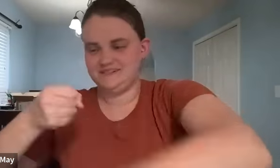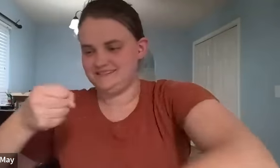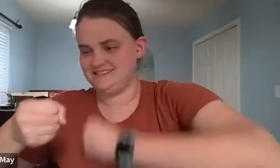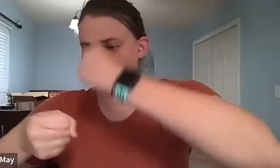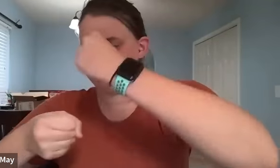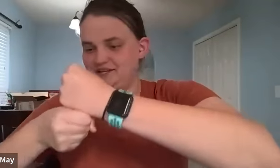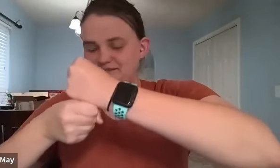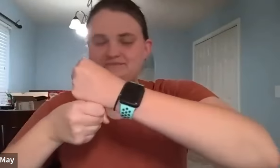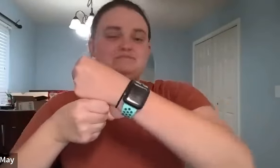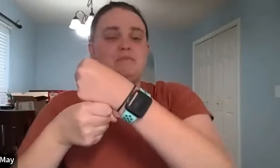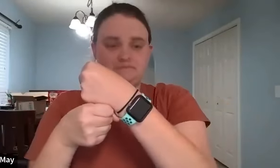Year.